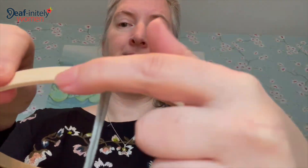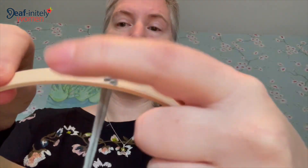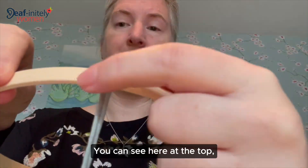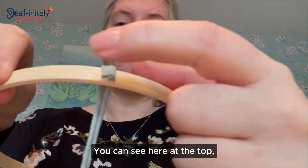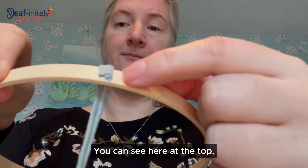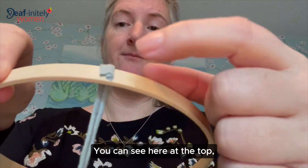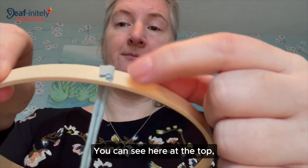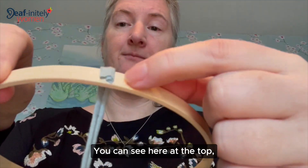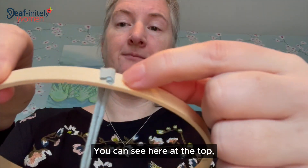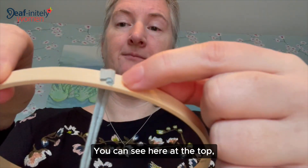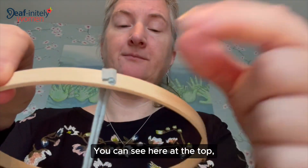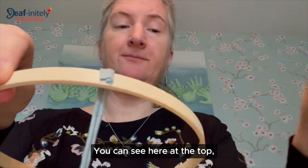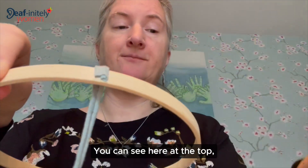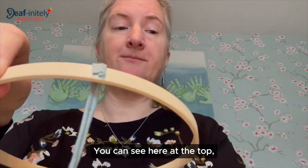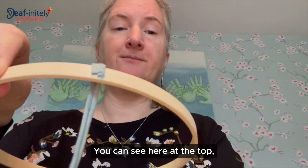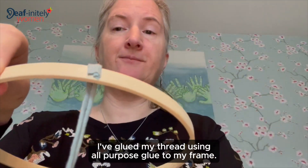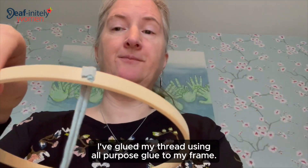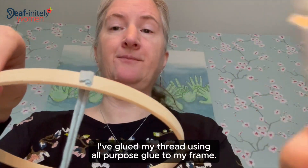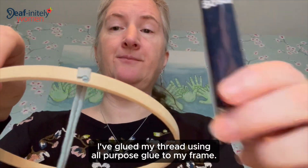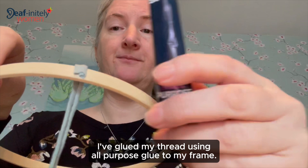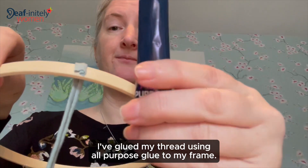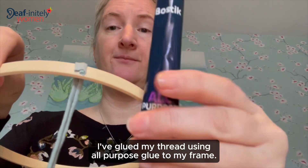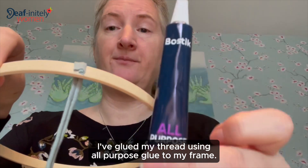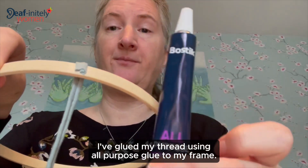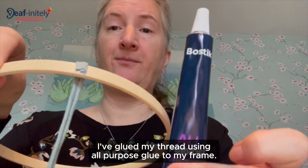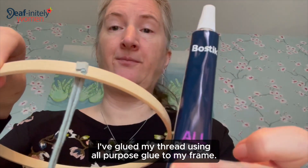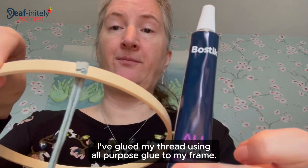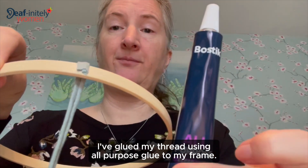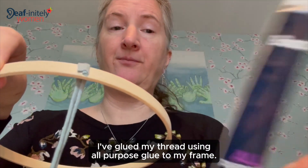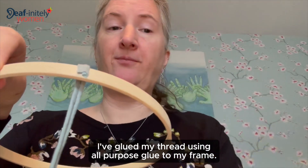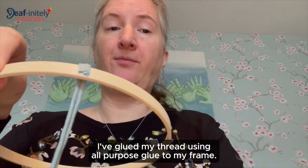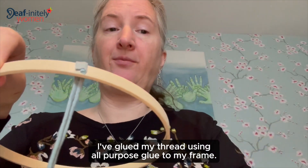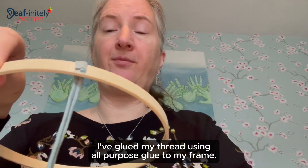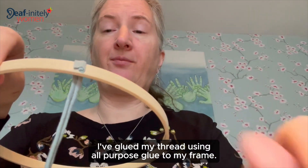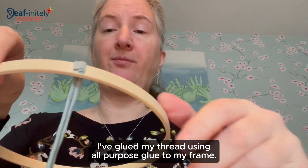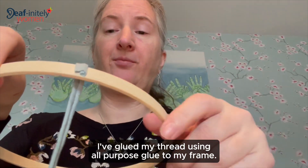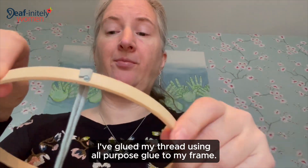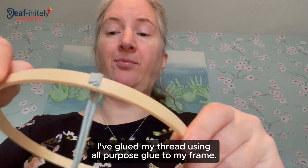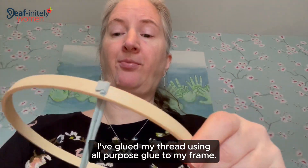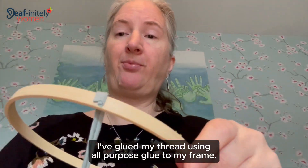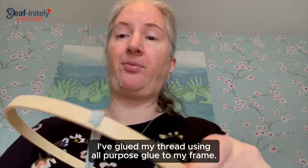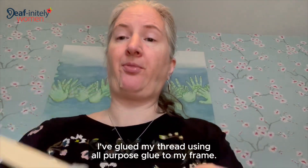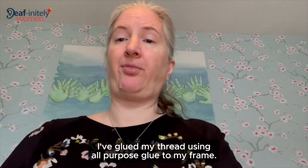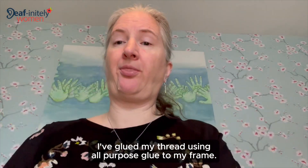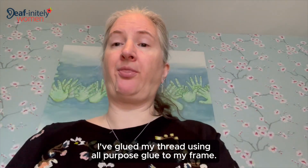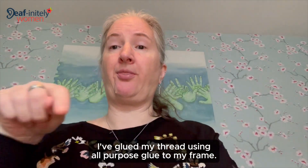You can see here at the top I've glued my thread using all-purpose glue to my